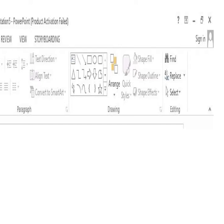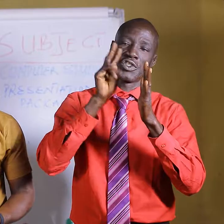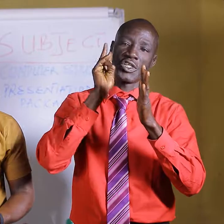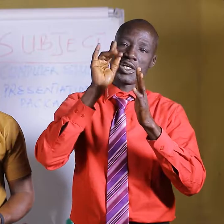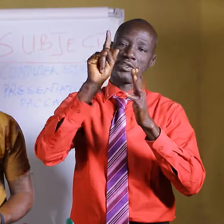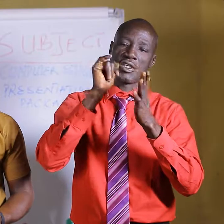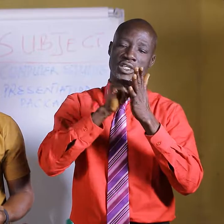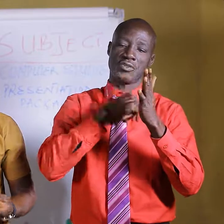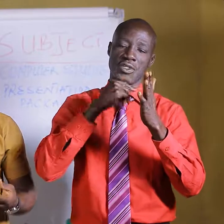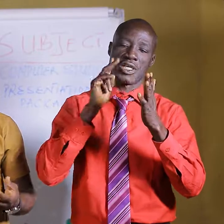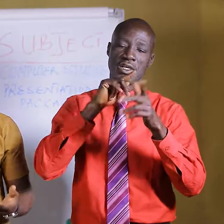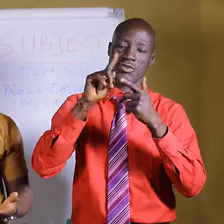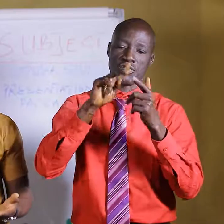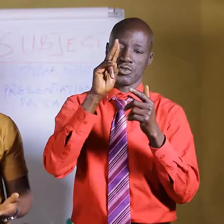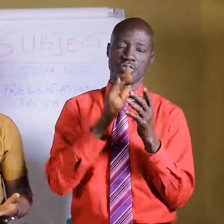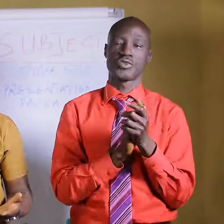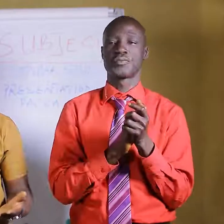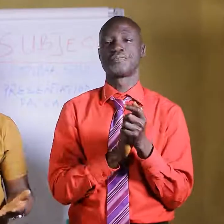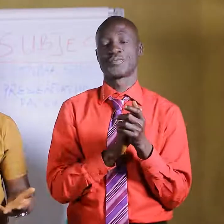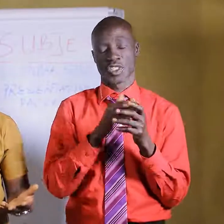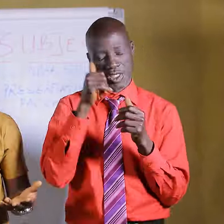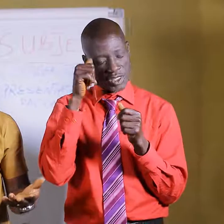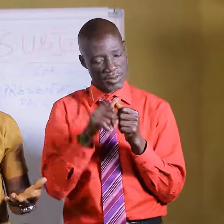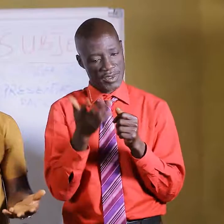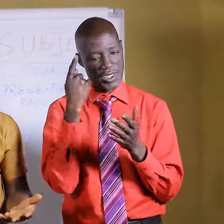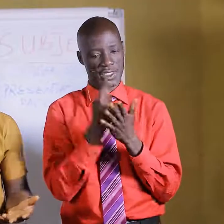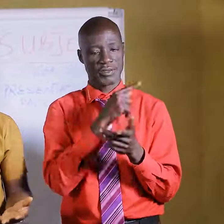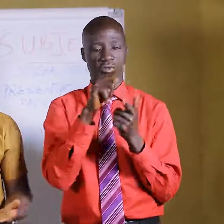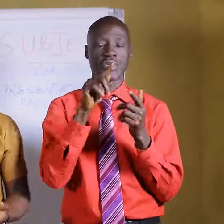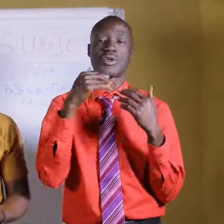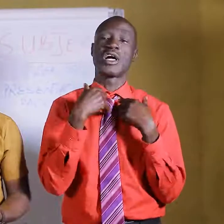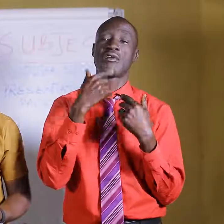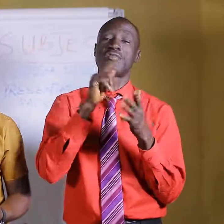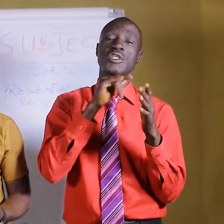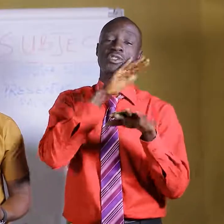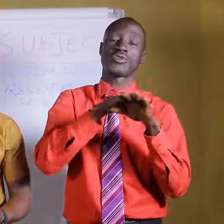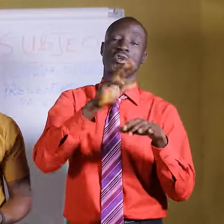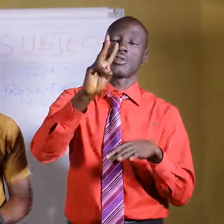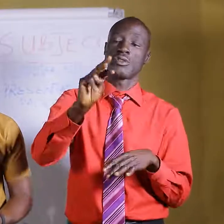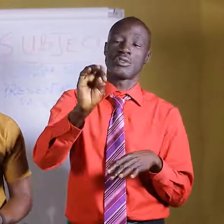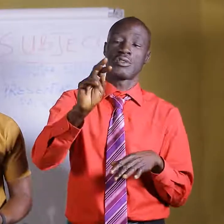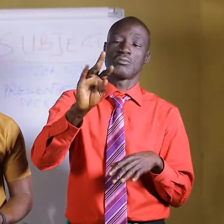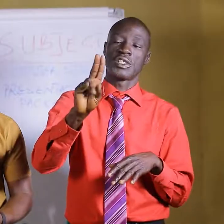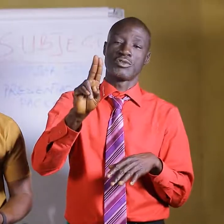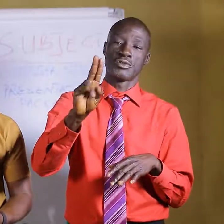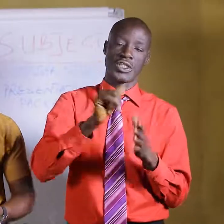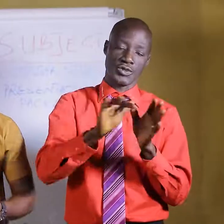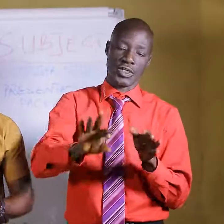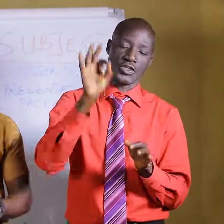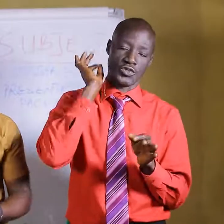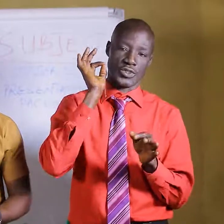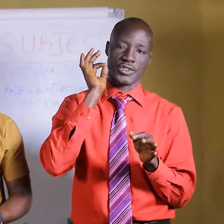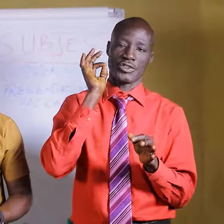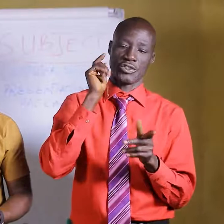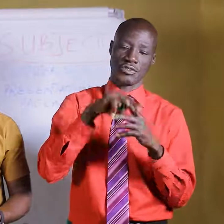menus. And the last time we discussed, I said when you have a menu, that means you have what? A choice to what?